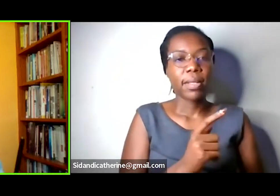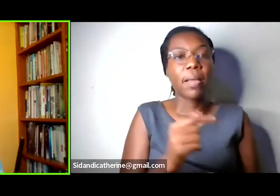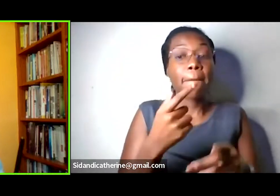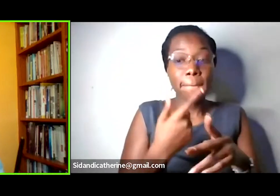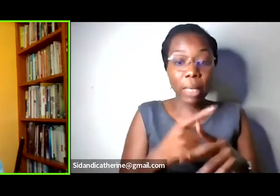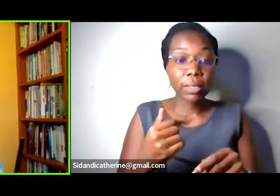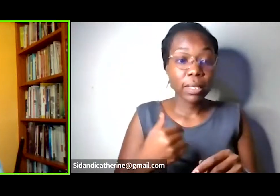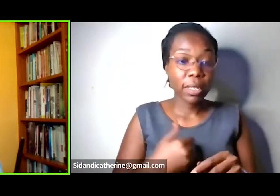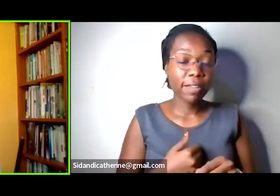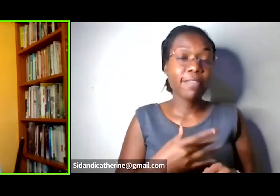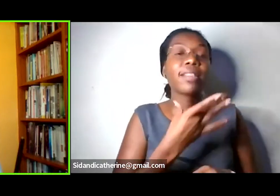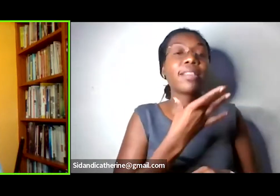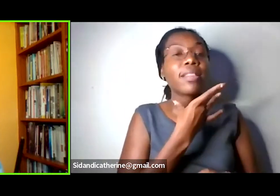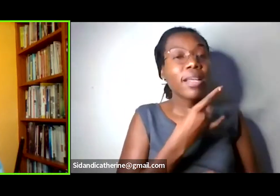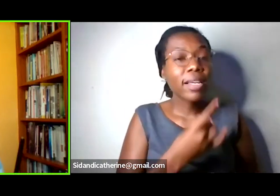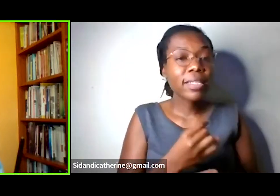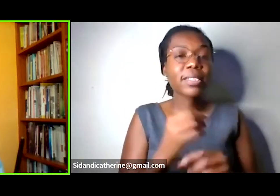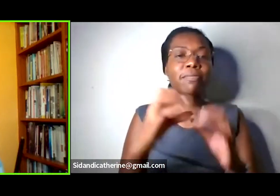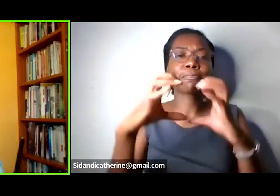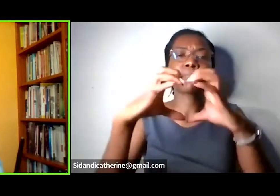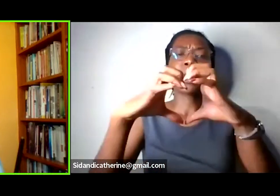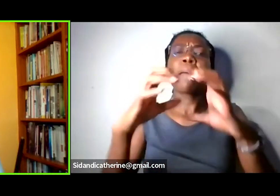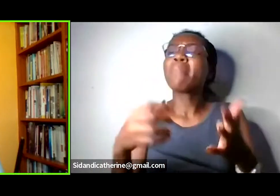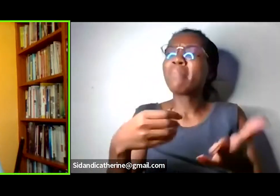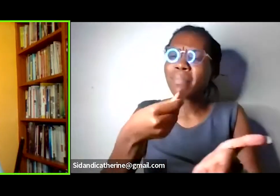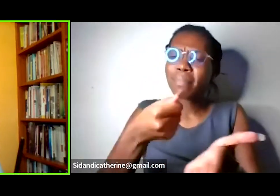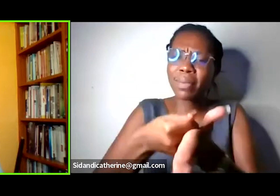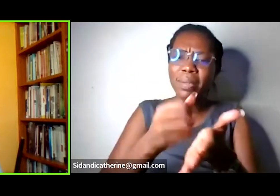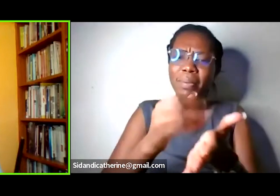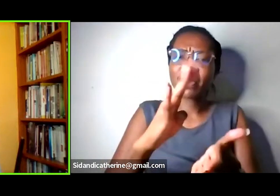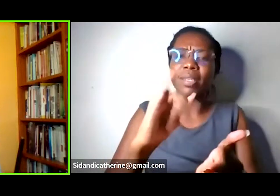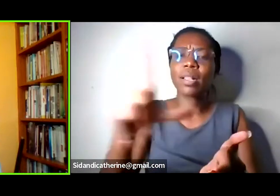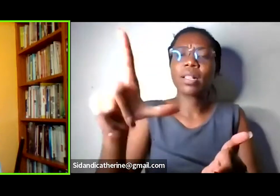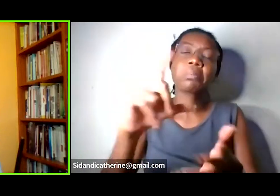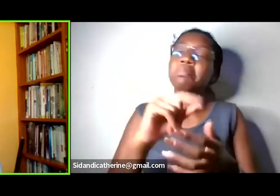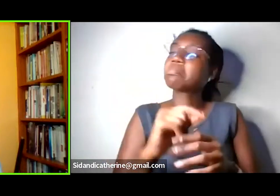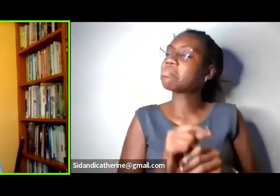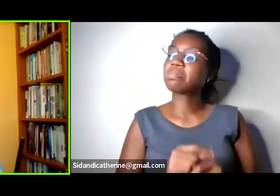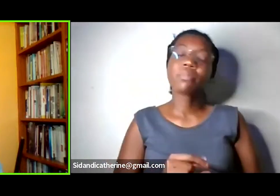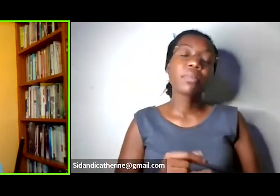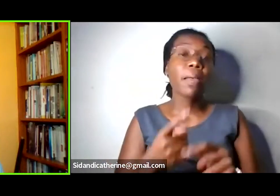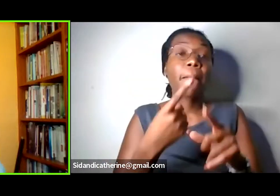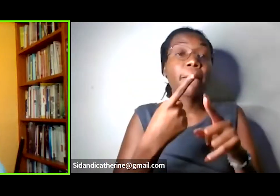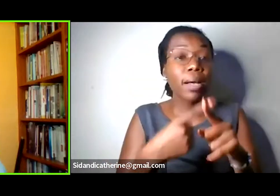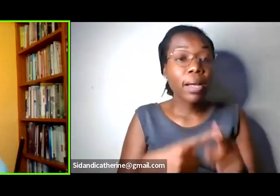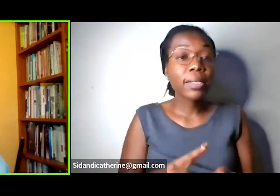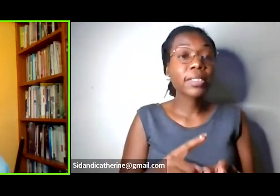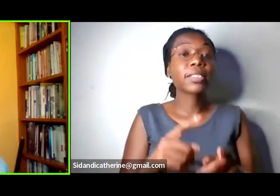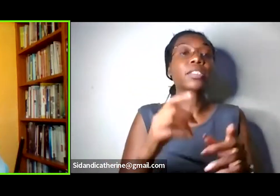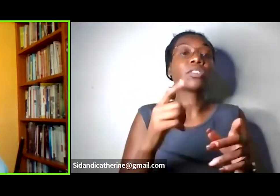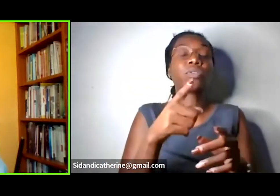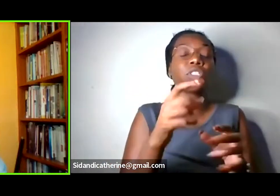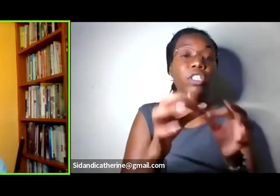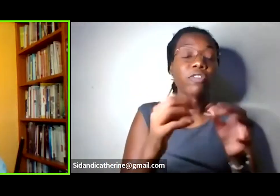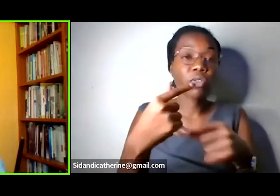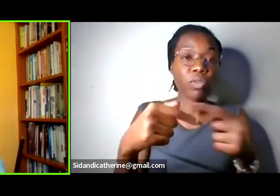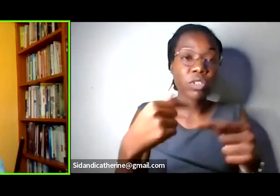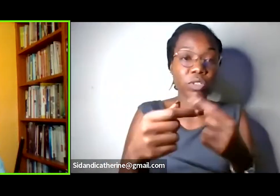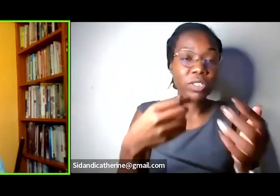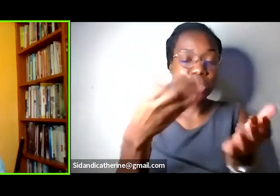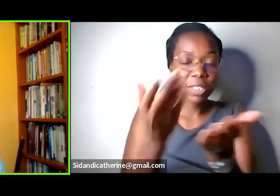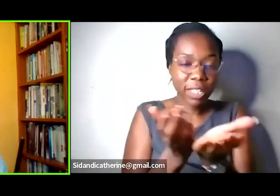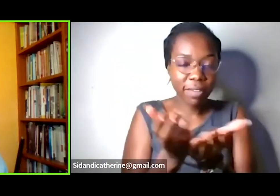And you've offered them what you've offered them. So, and they have come on board because of the offer. Once they've done that,